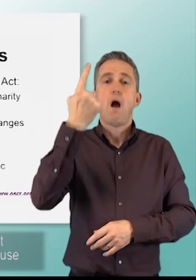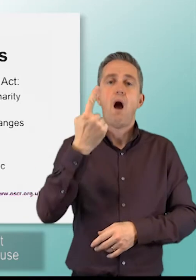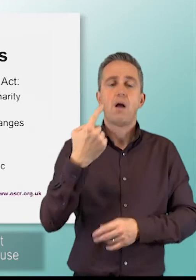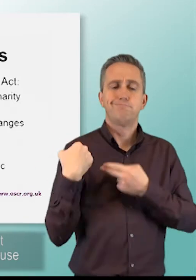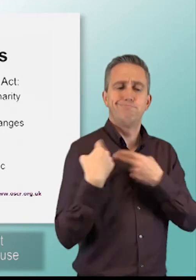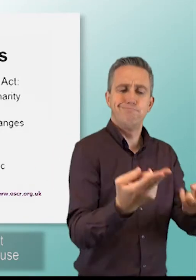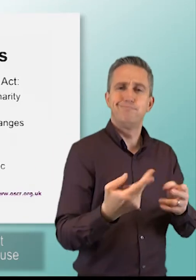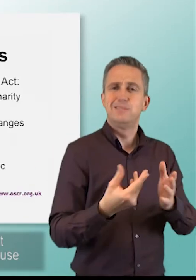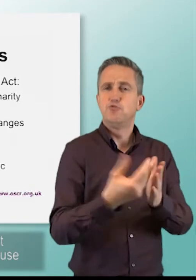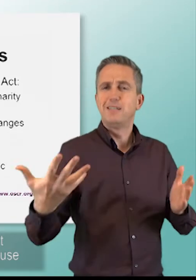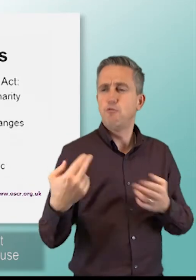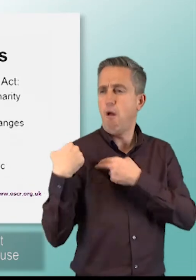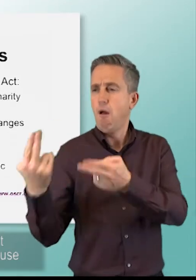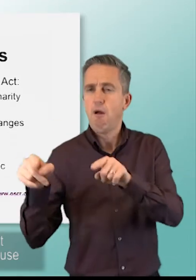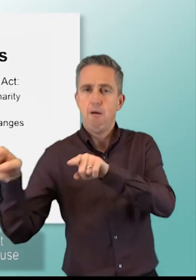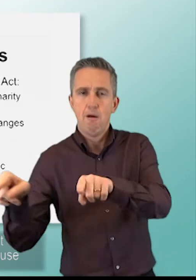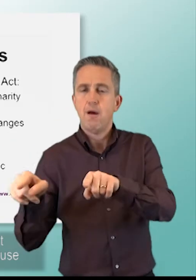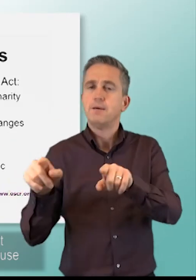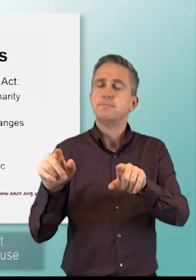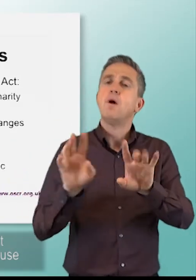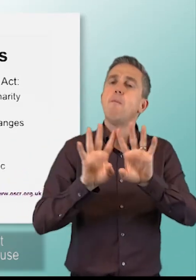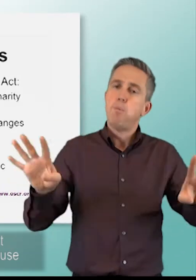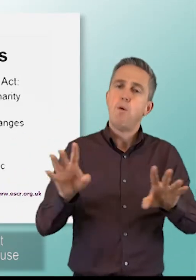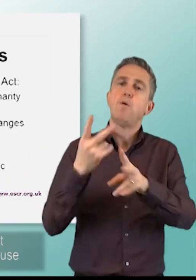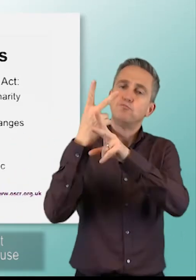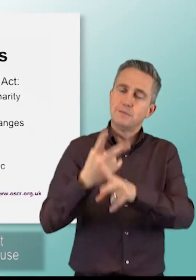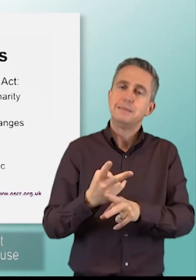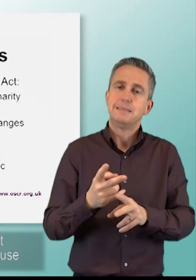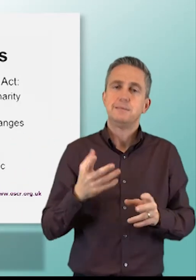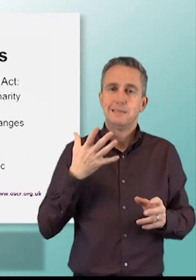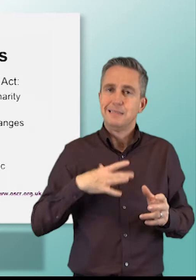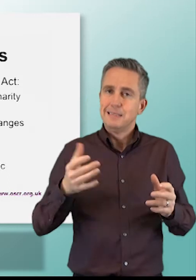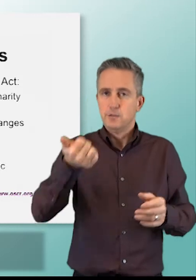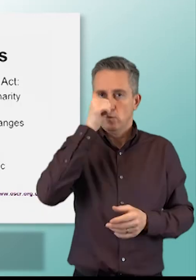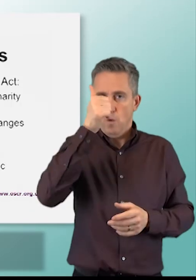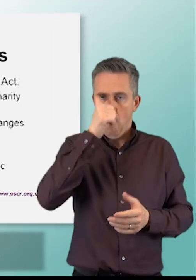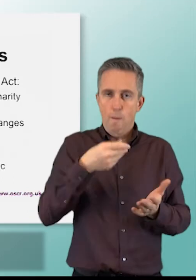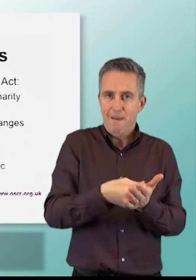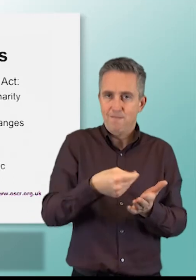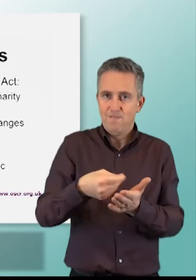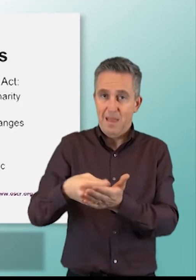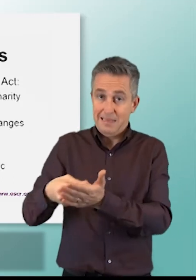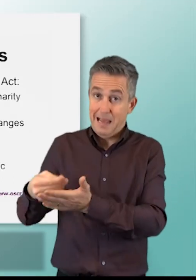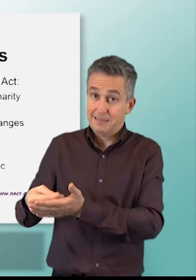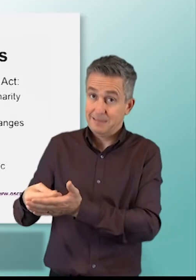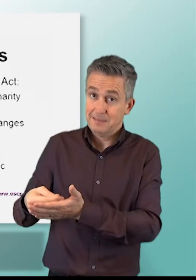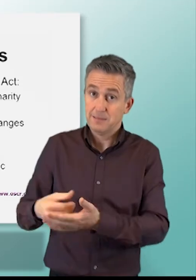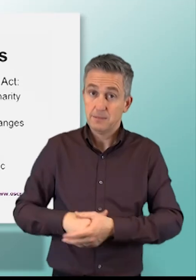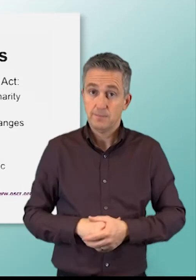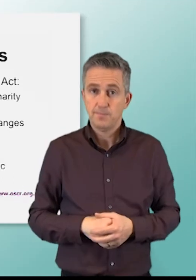good enough, I would suggest, to say that you don't understand how much money the charity has, because surely you wouldn't say that about your own